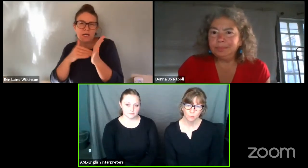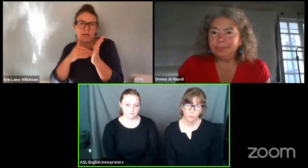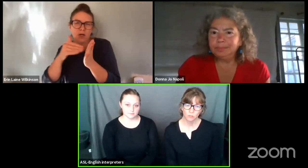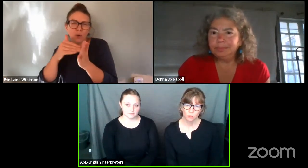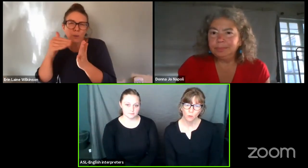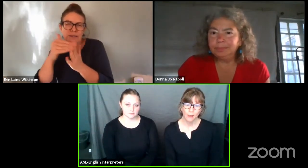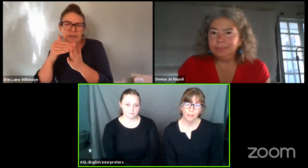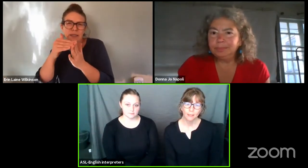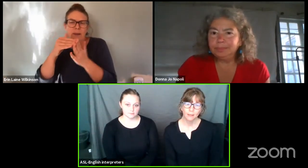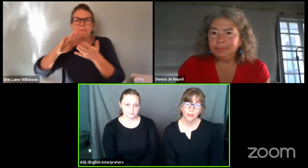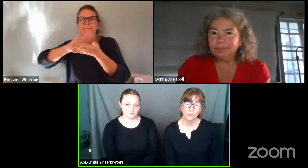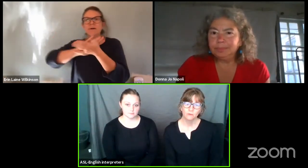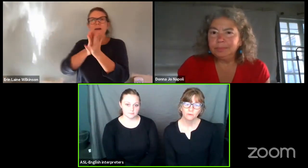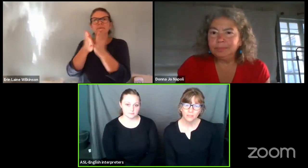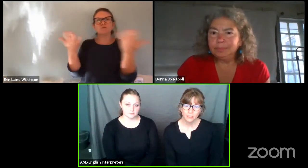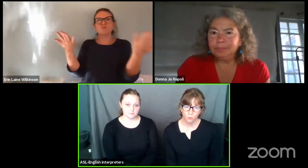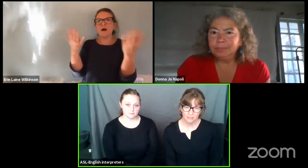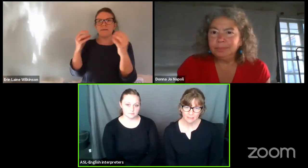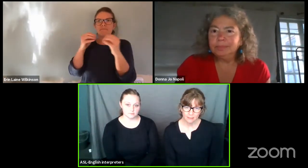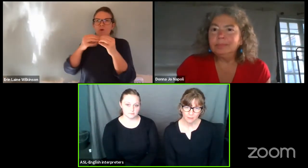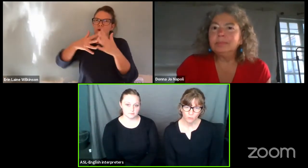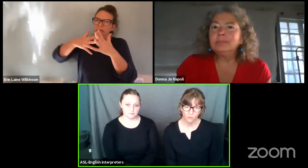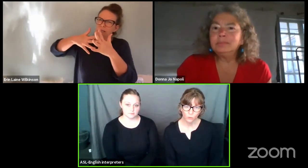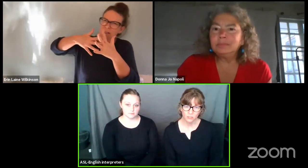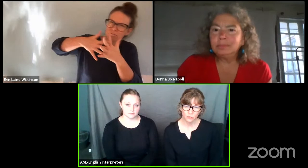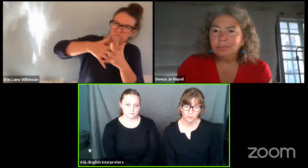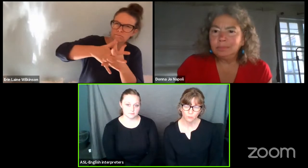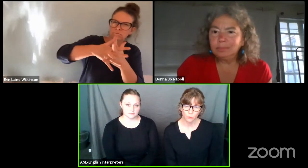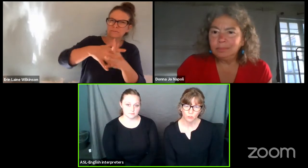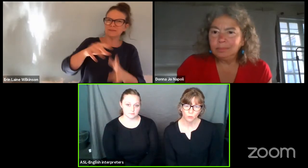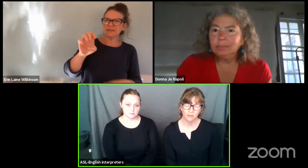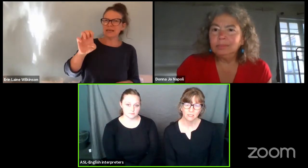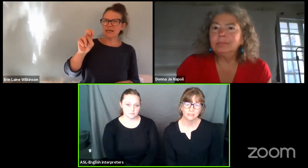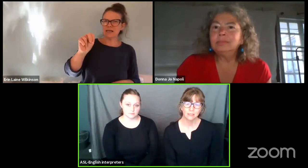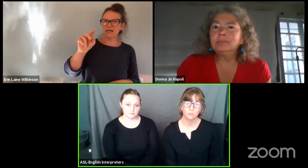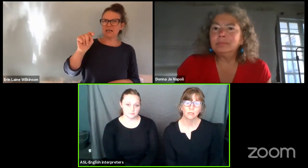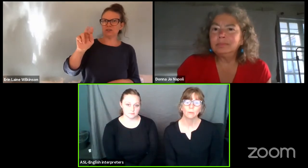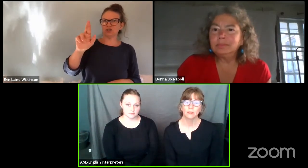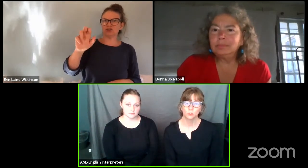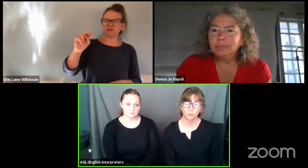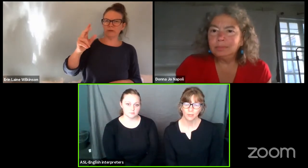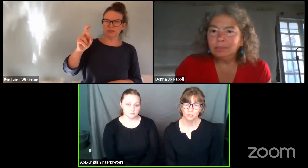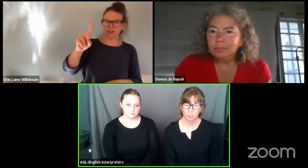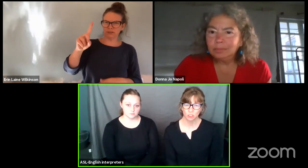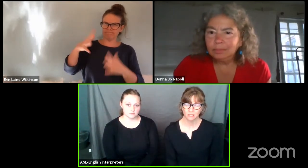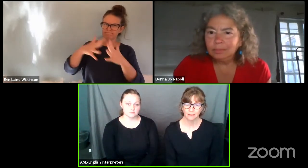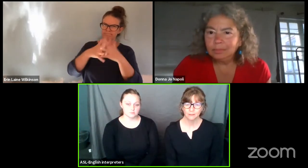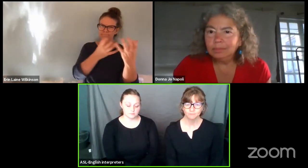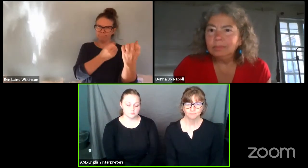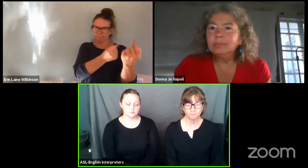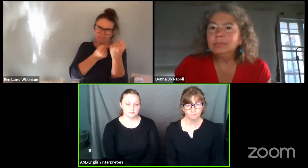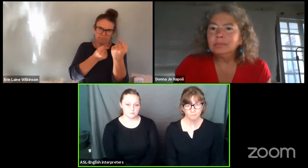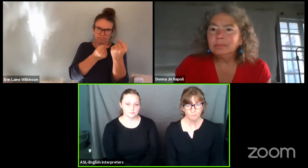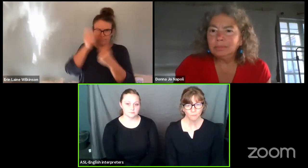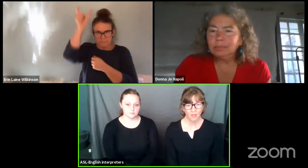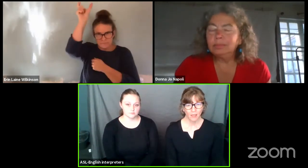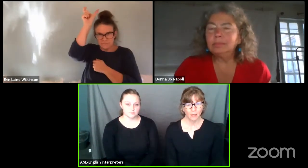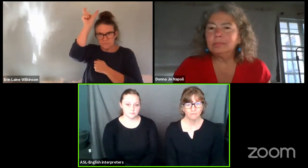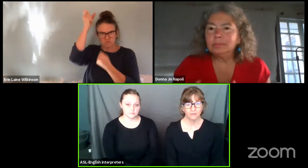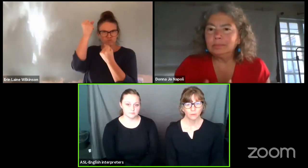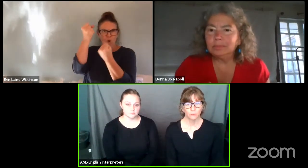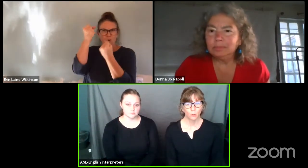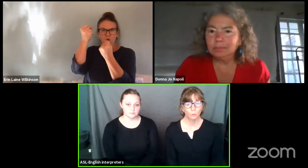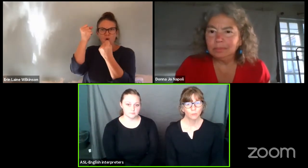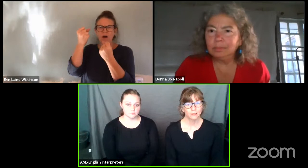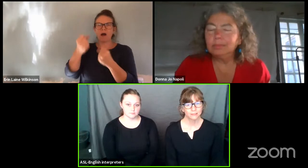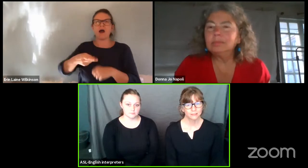they're exposed to, again, and the frequency with which they're exposed to it. Things then become entrenched